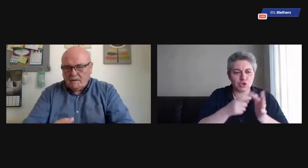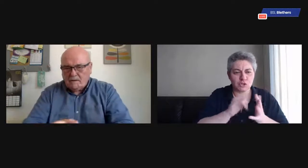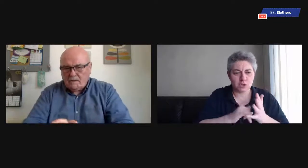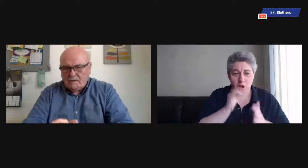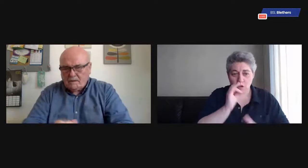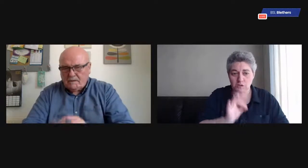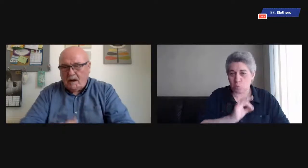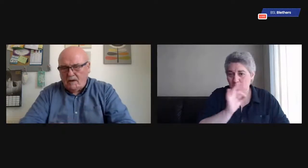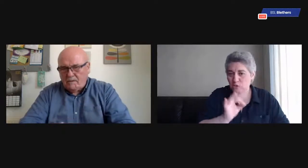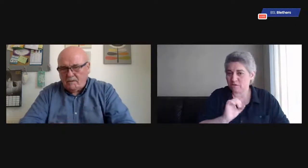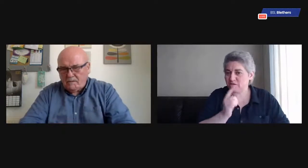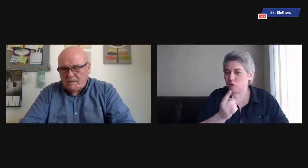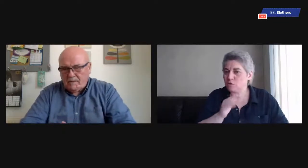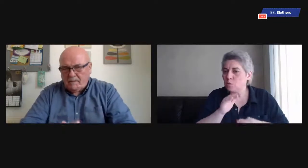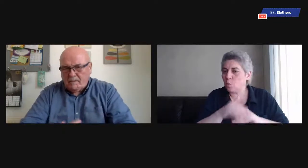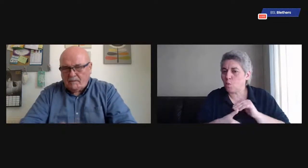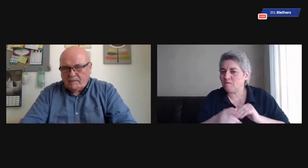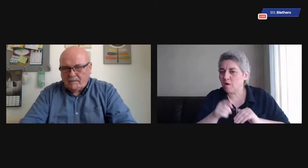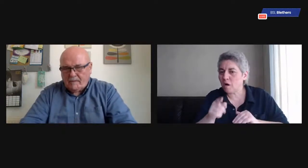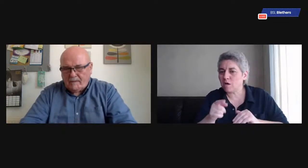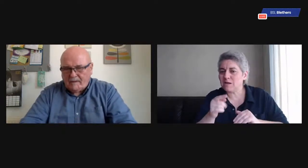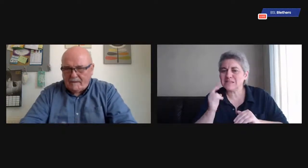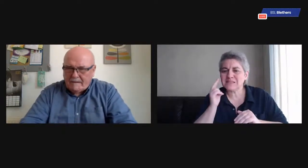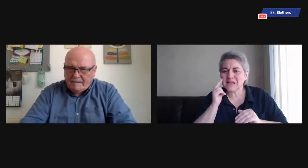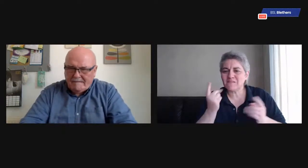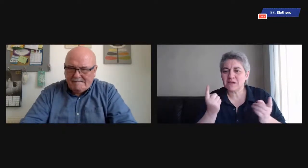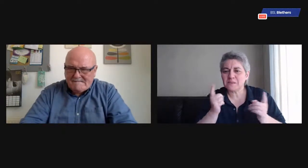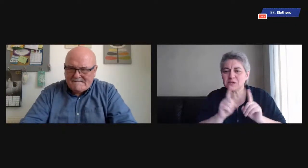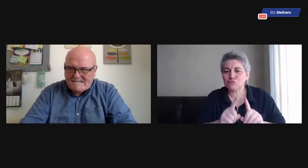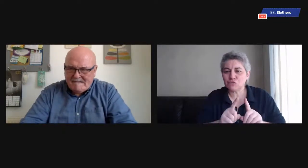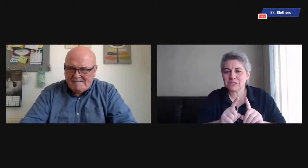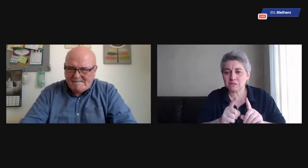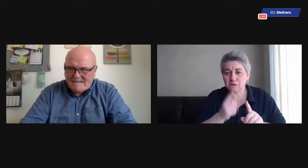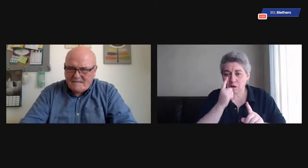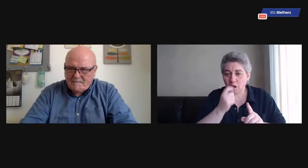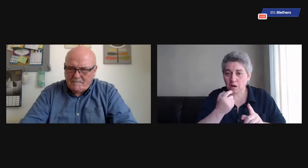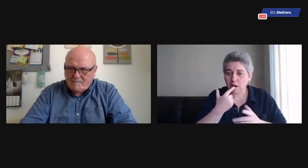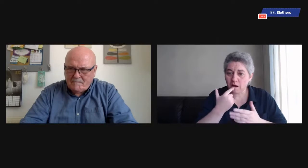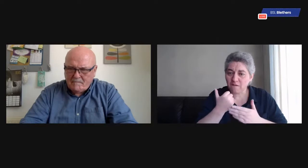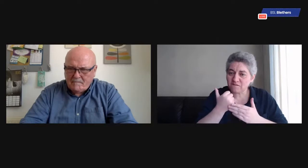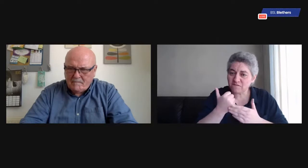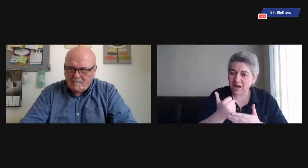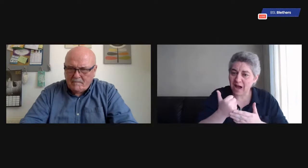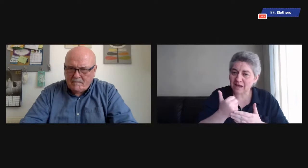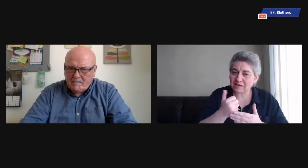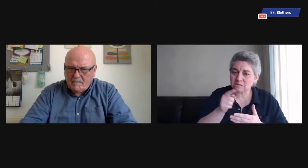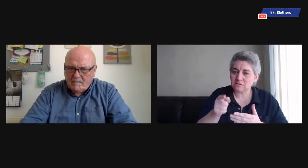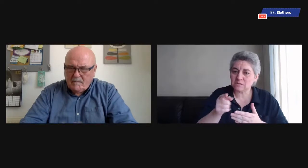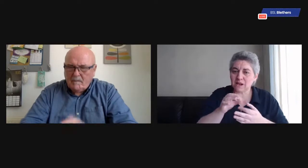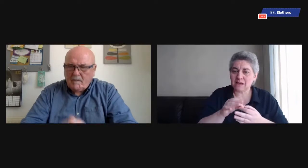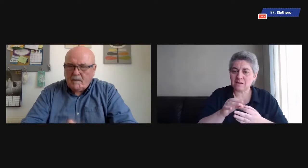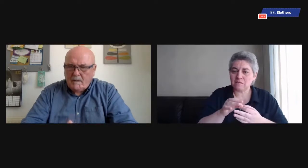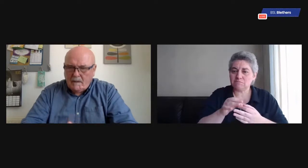It's a question from Linda Richards. And Linda's question is,